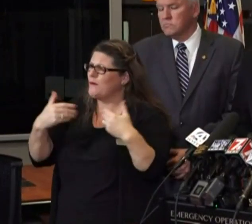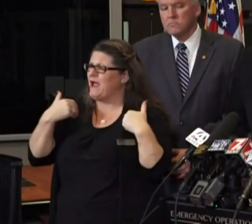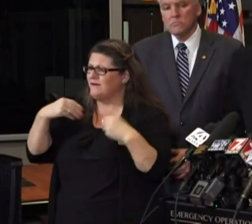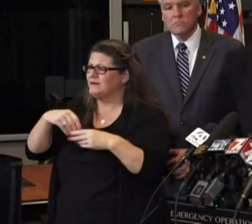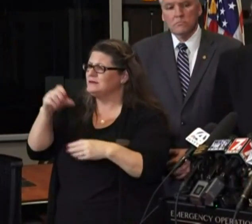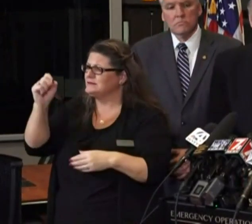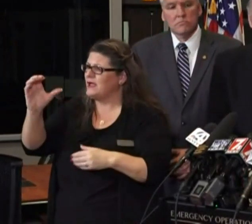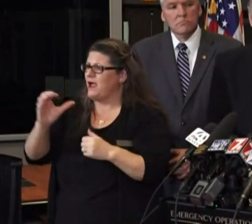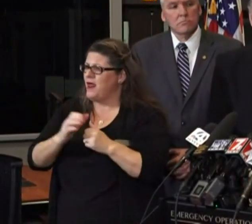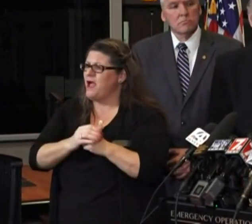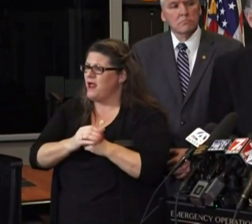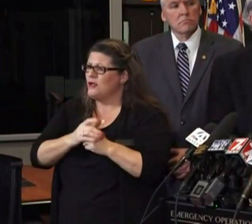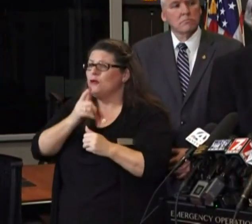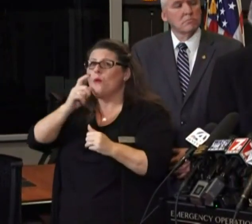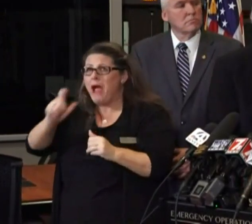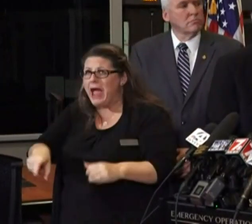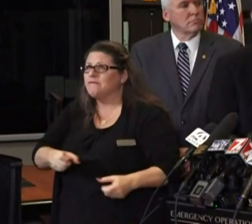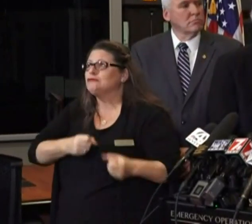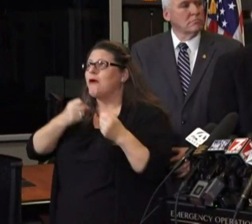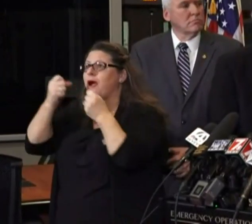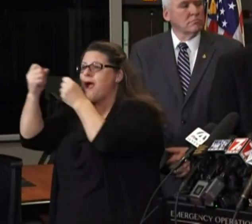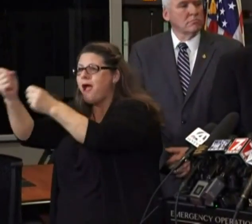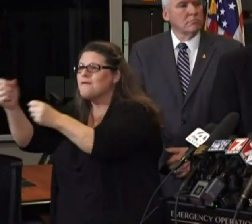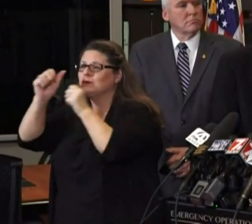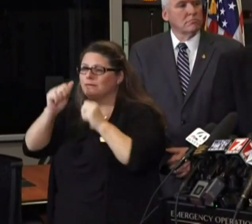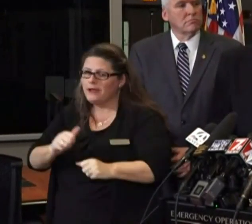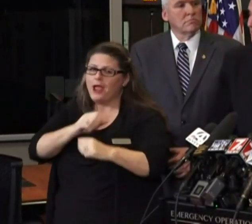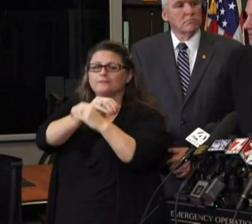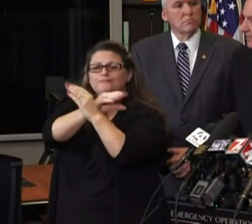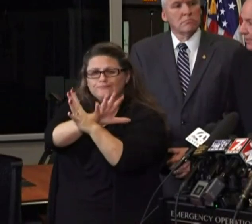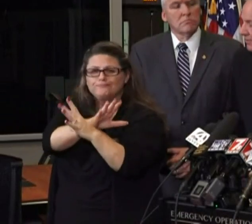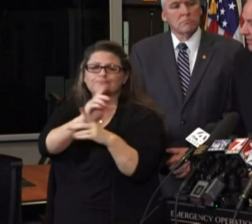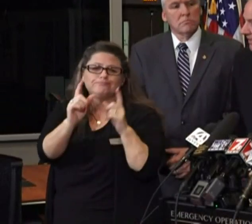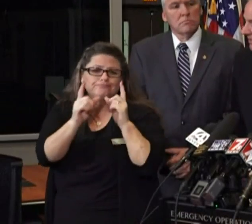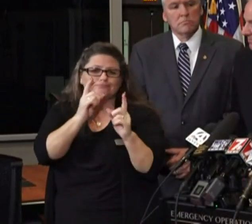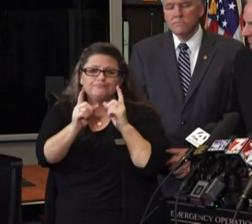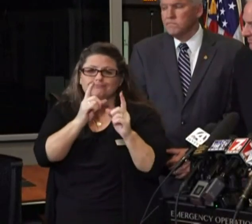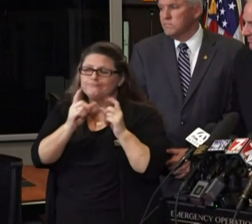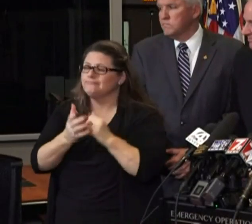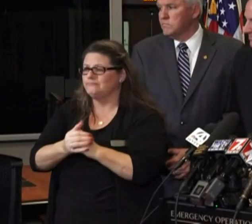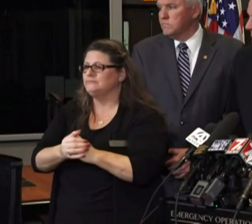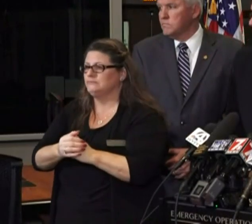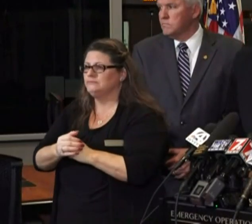state that we've been preparing for, and it's we're putting it to use now.